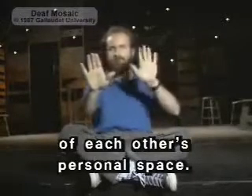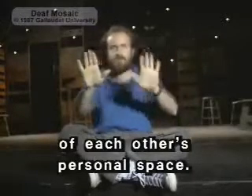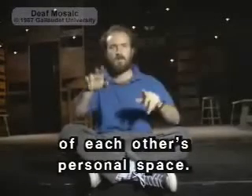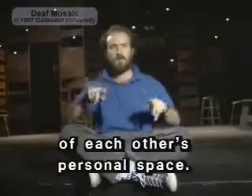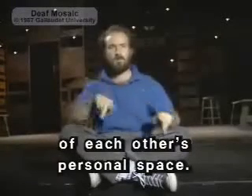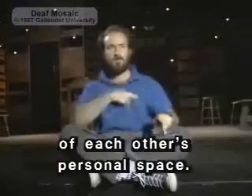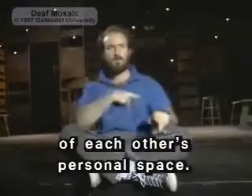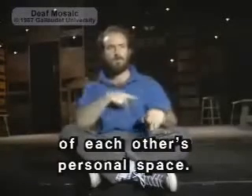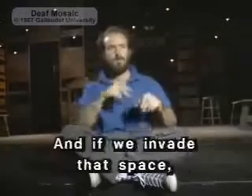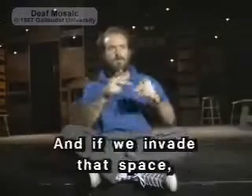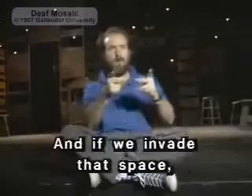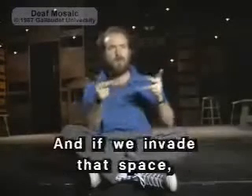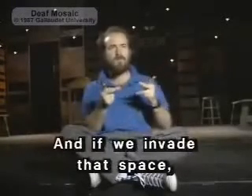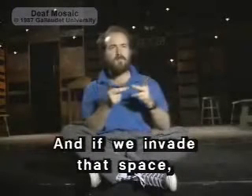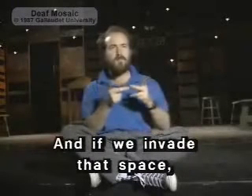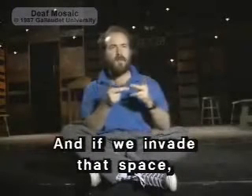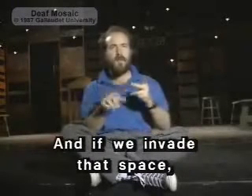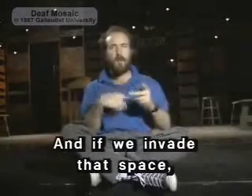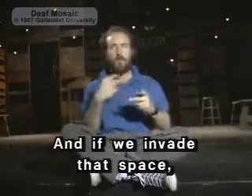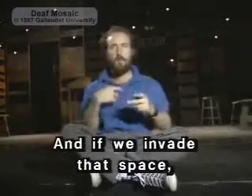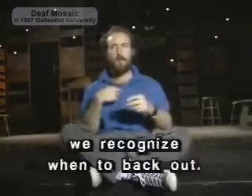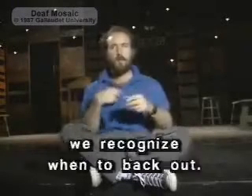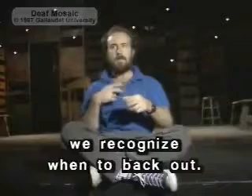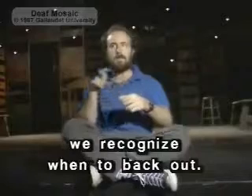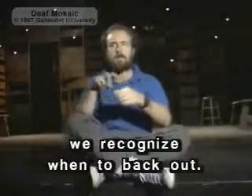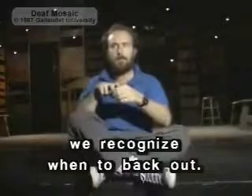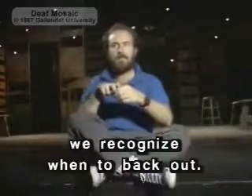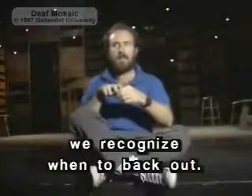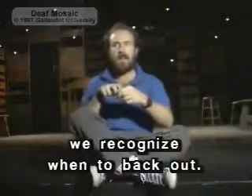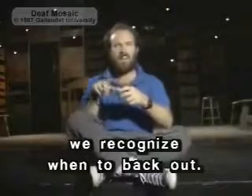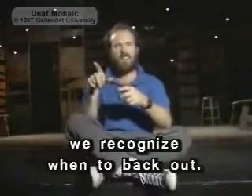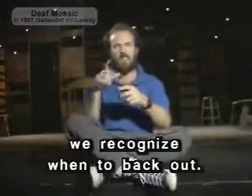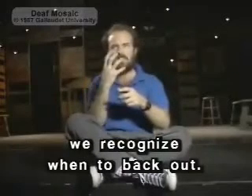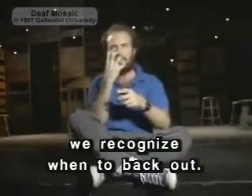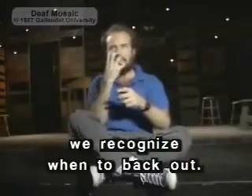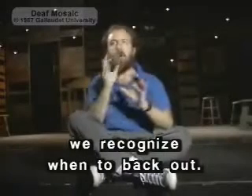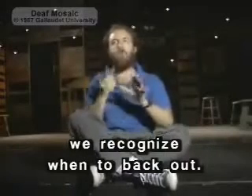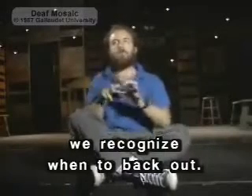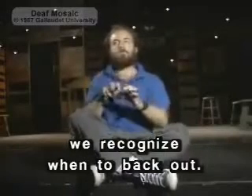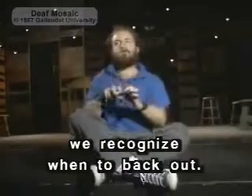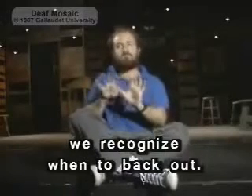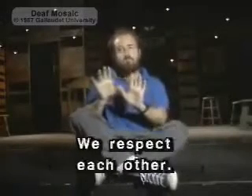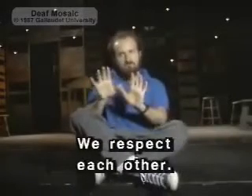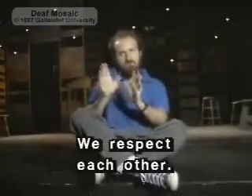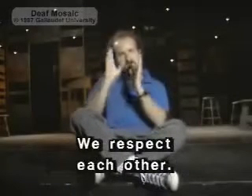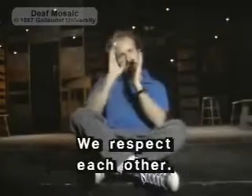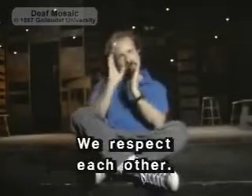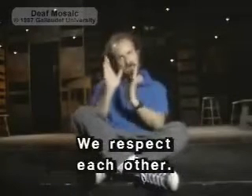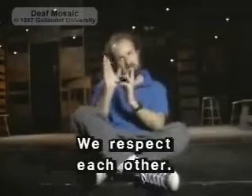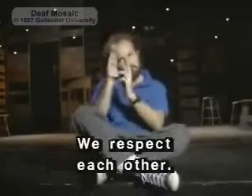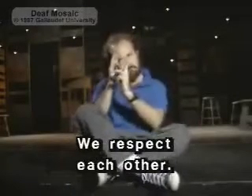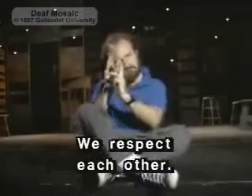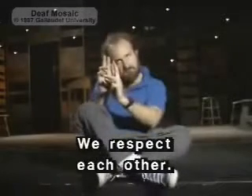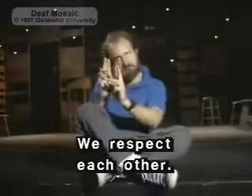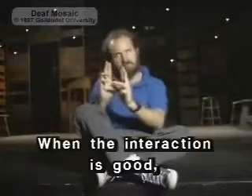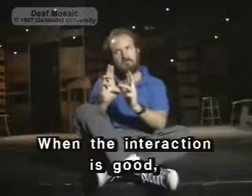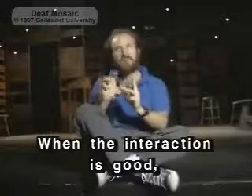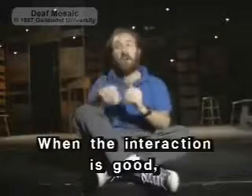And if we invade that space, we recognize when to back out. We respect each other. When the interaction is